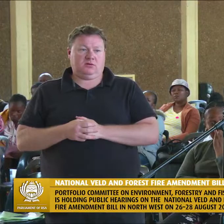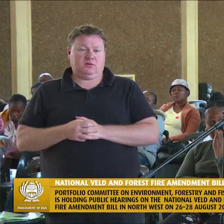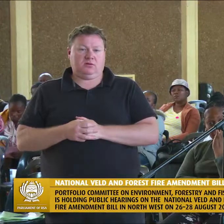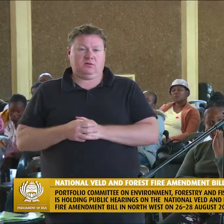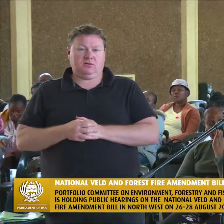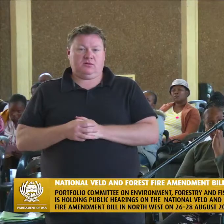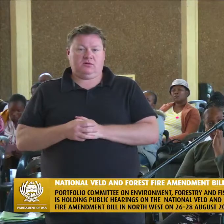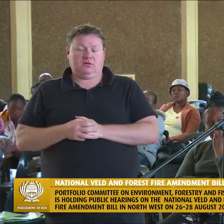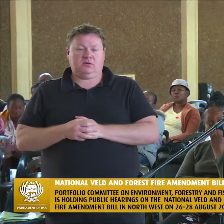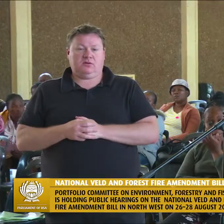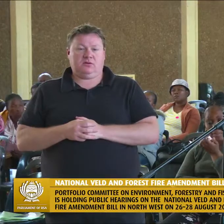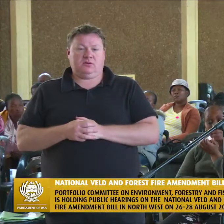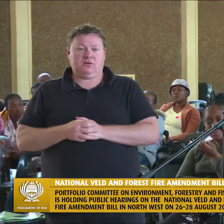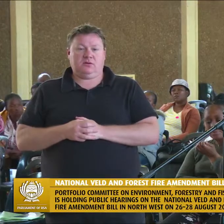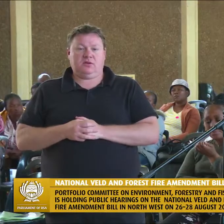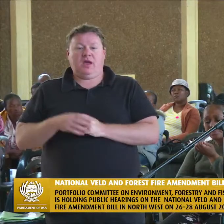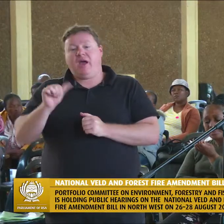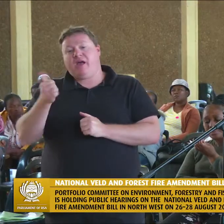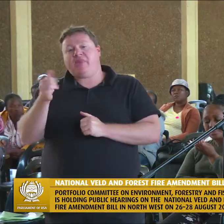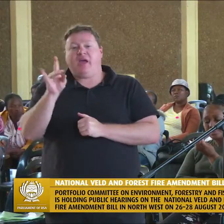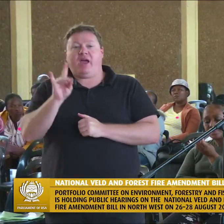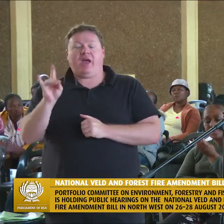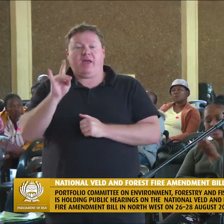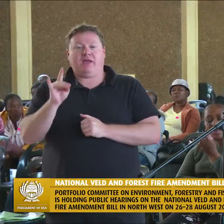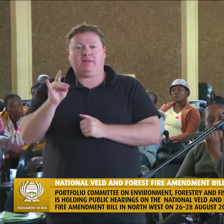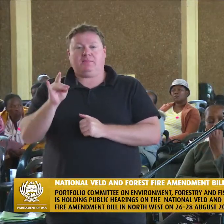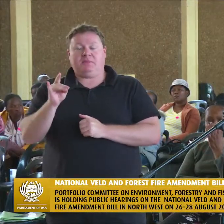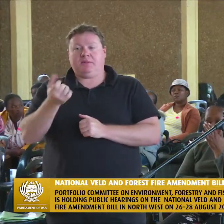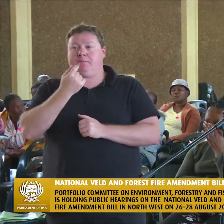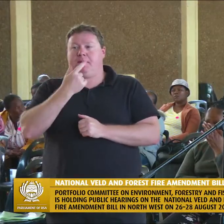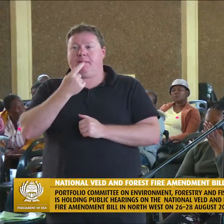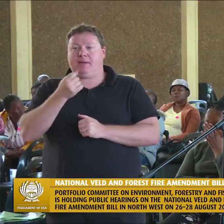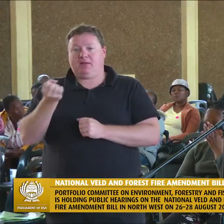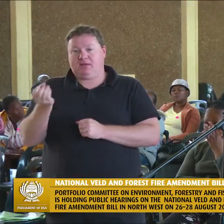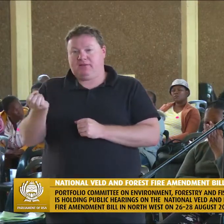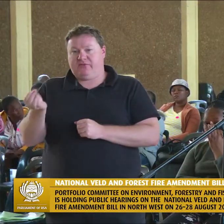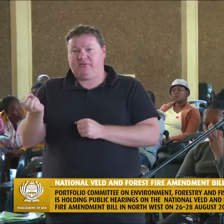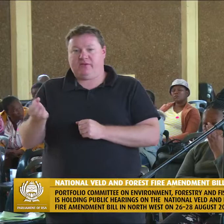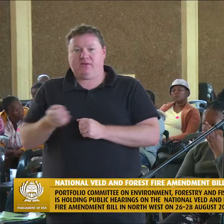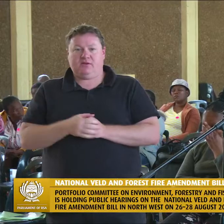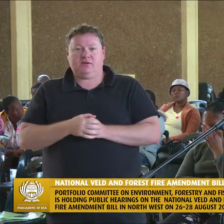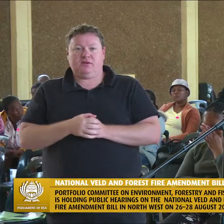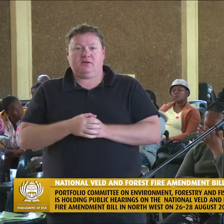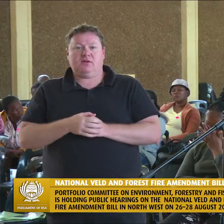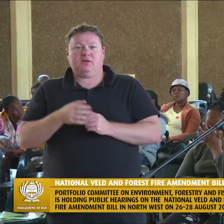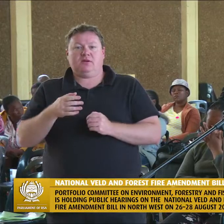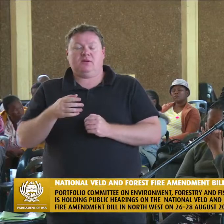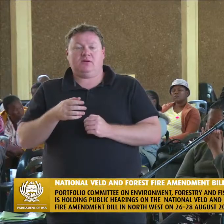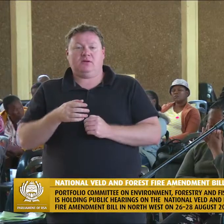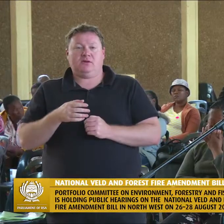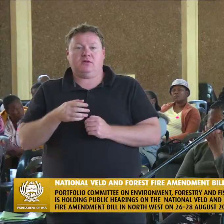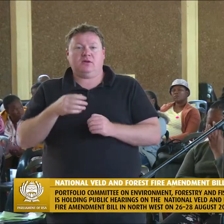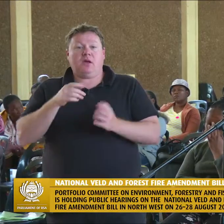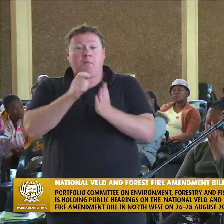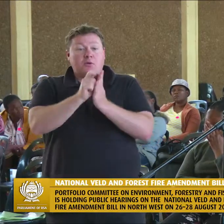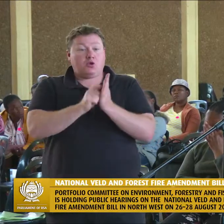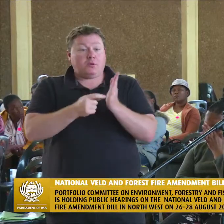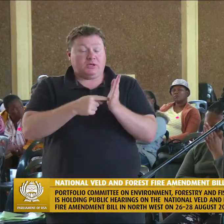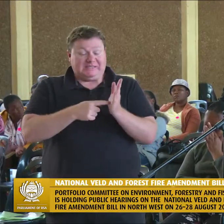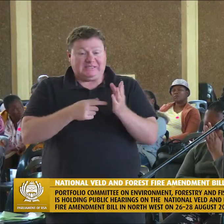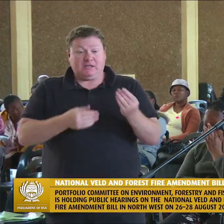and we were giving prescription which we were to use to buy some medication in order to